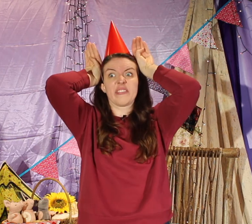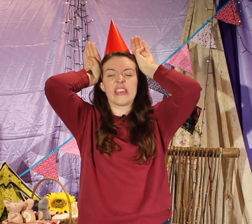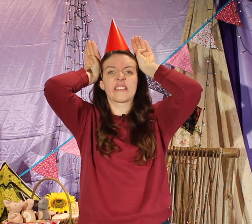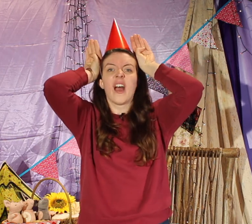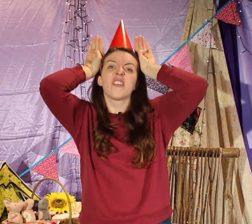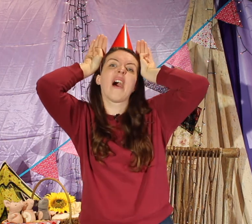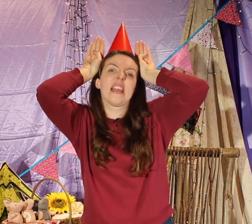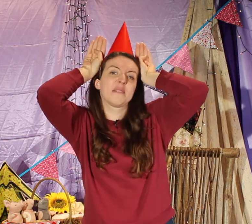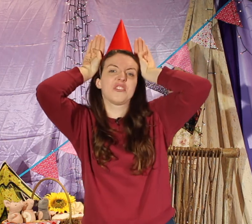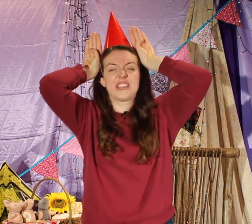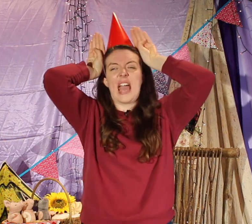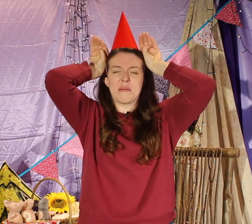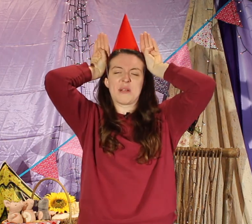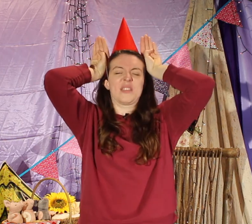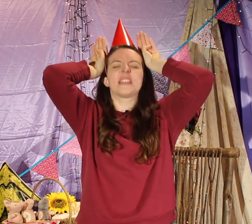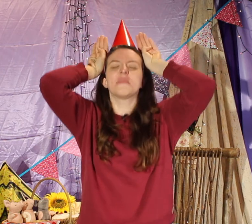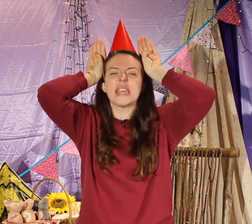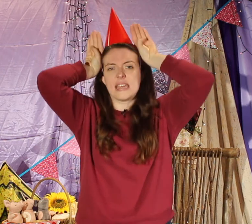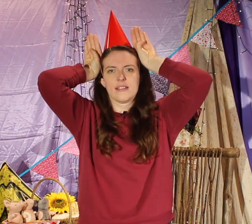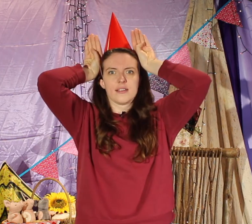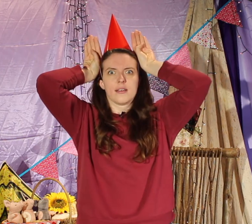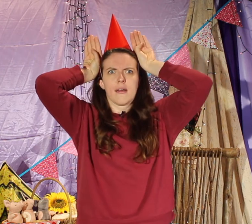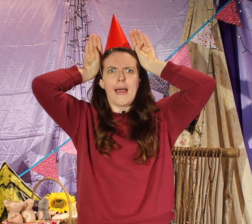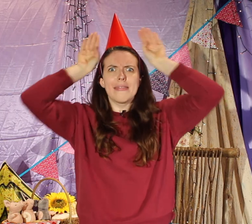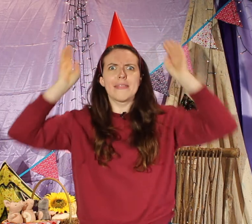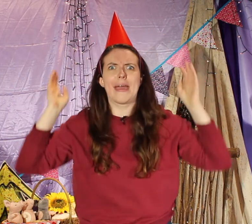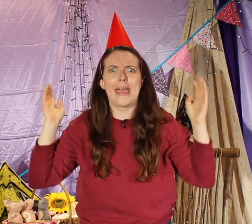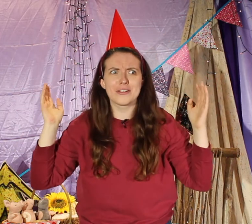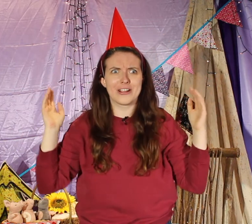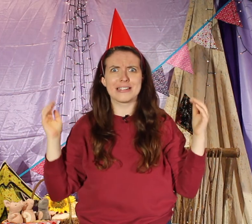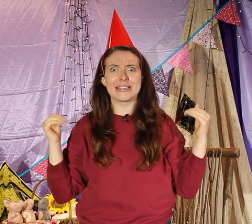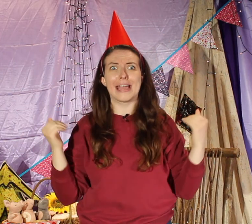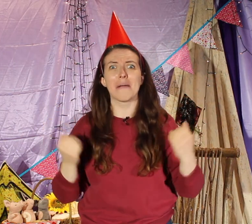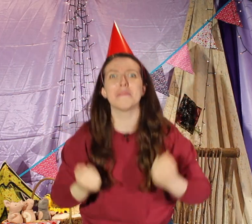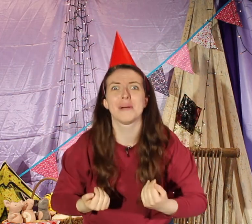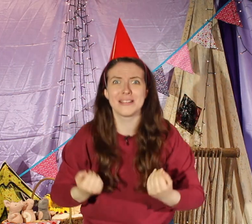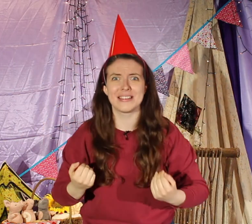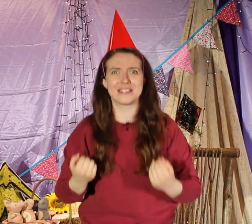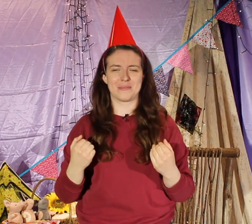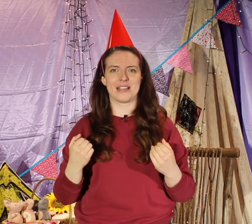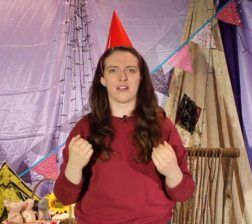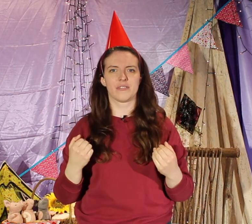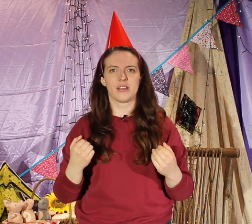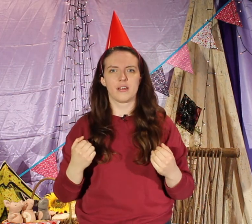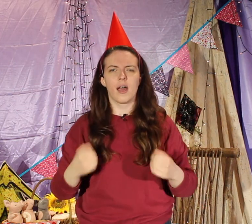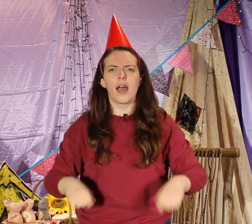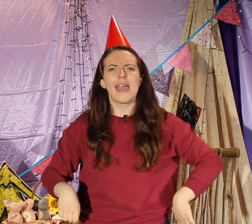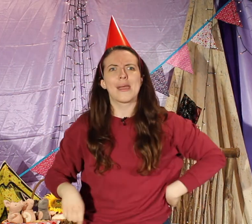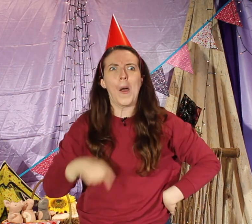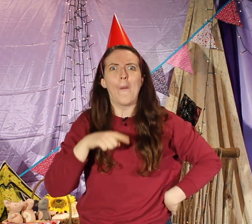birthdays. So I think we should sing happy birthday to me. And then the hare started singing happy birthday to himself. Hey, why